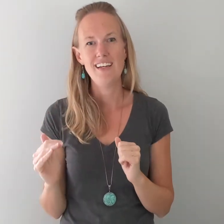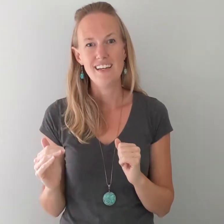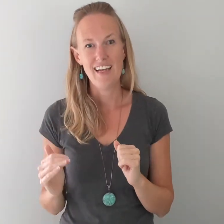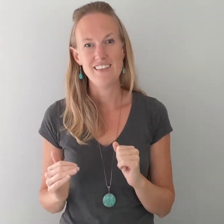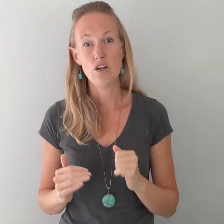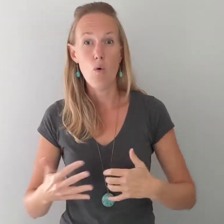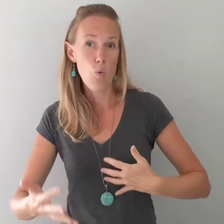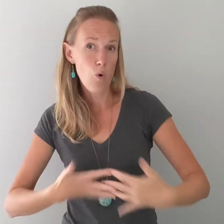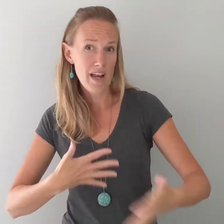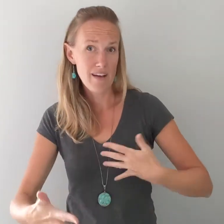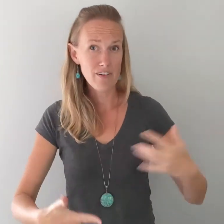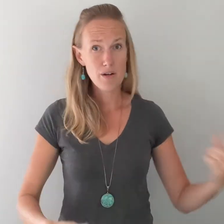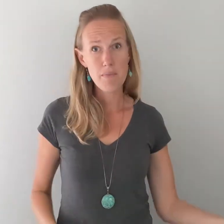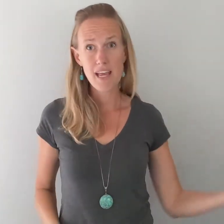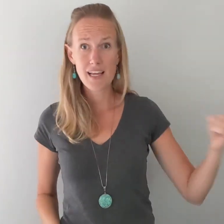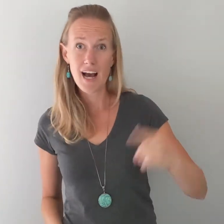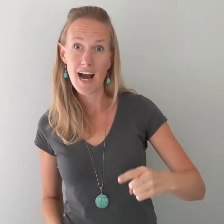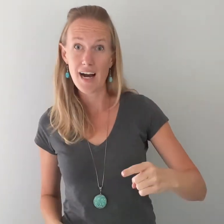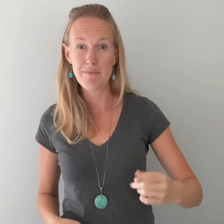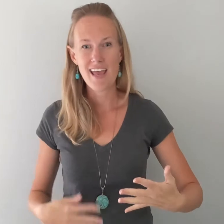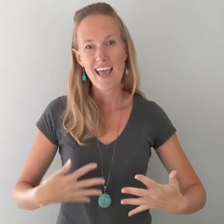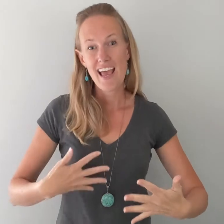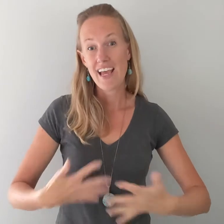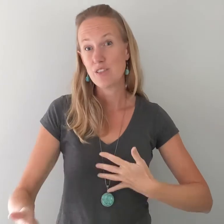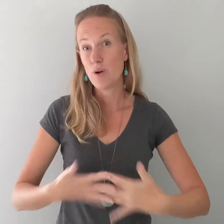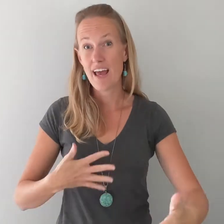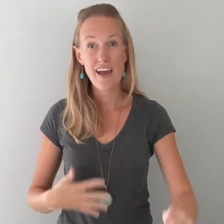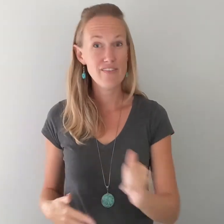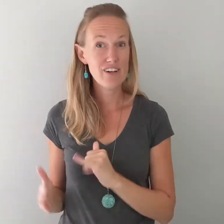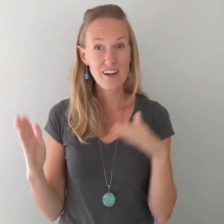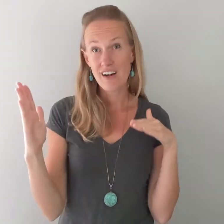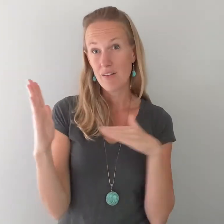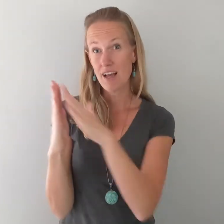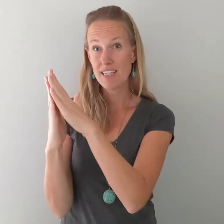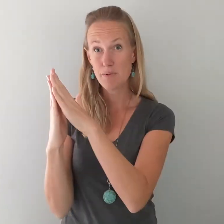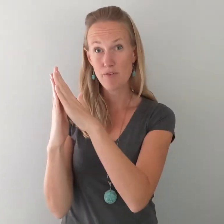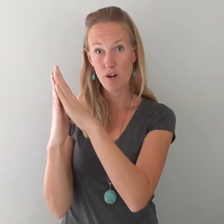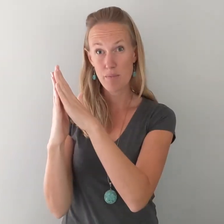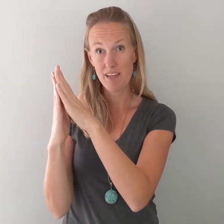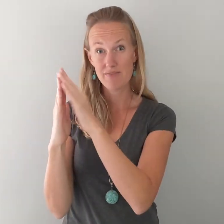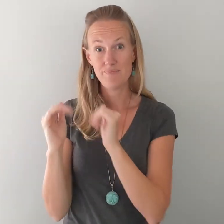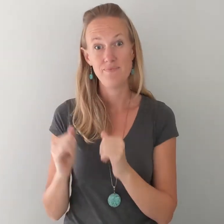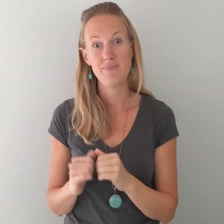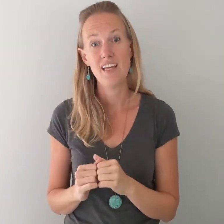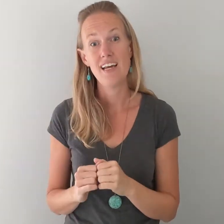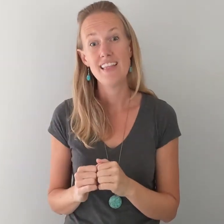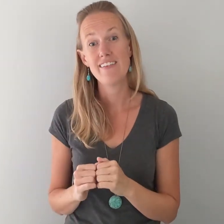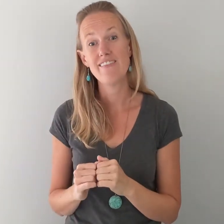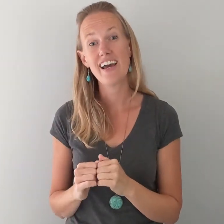Okay, so whatever may come and whatever lies before me. And then